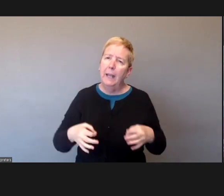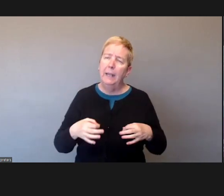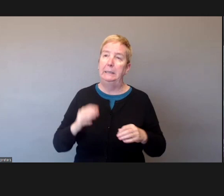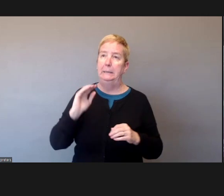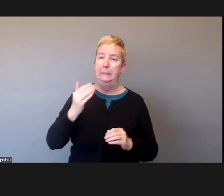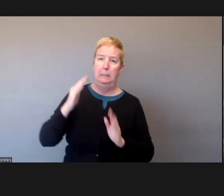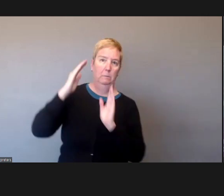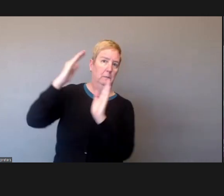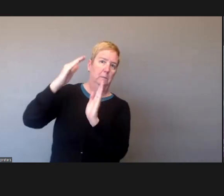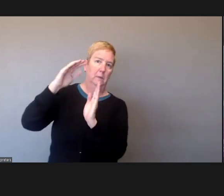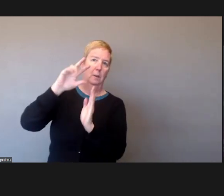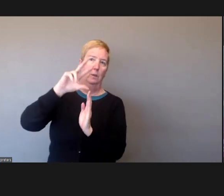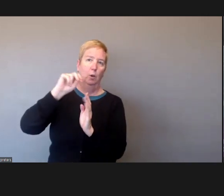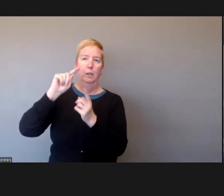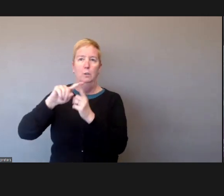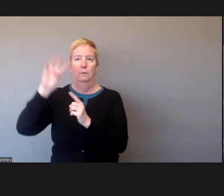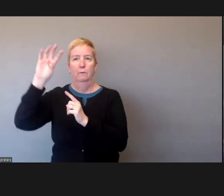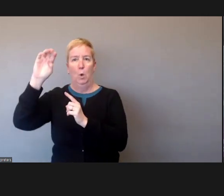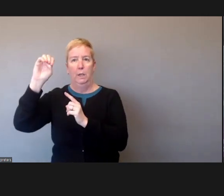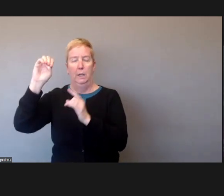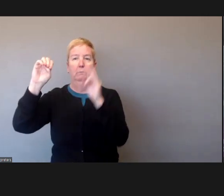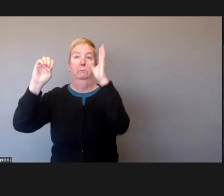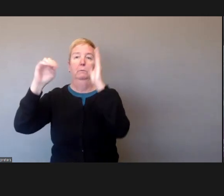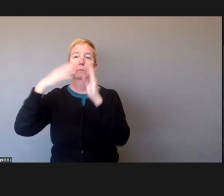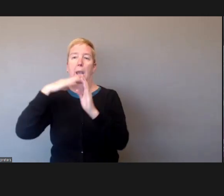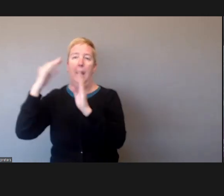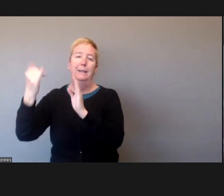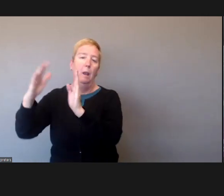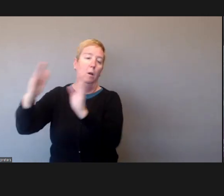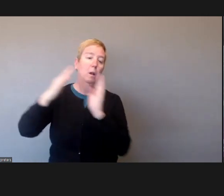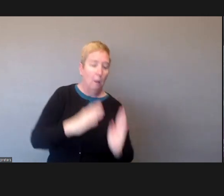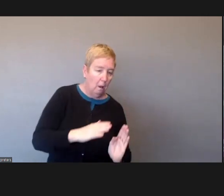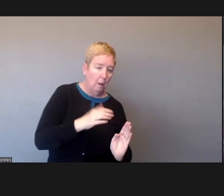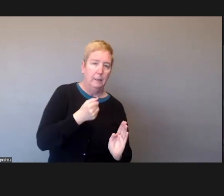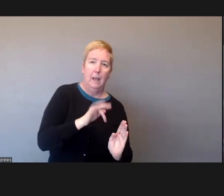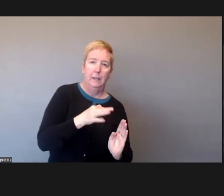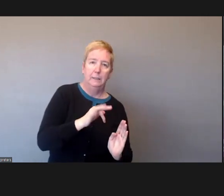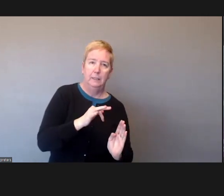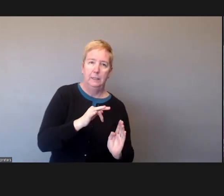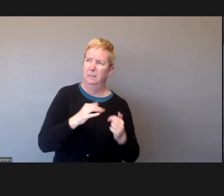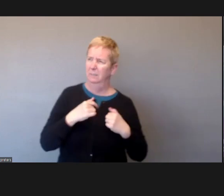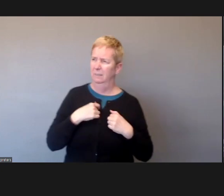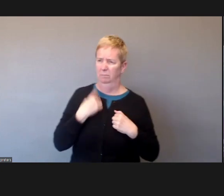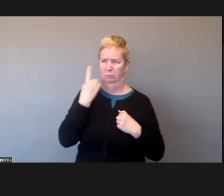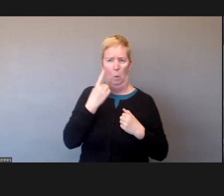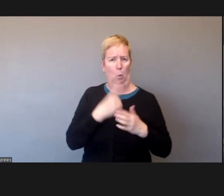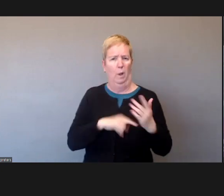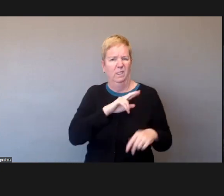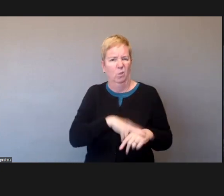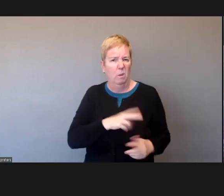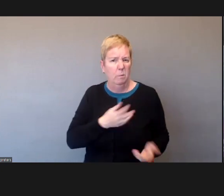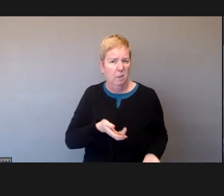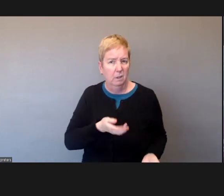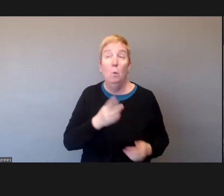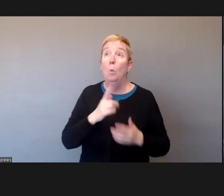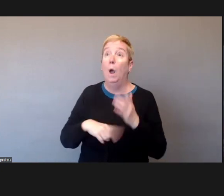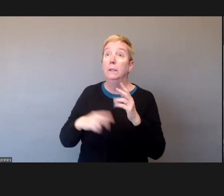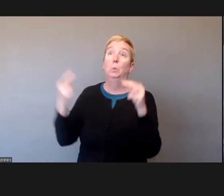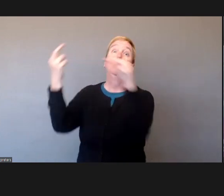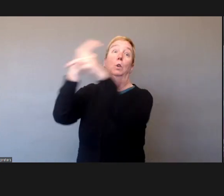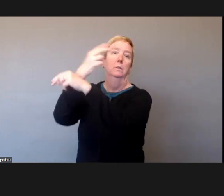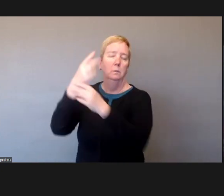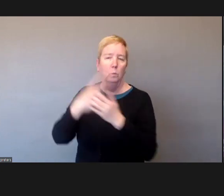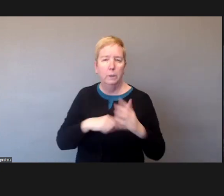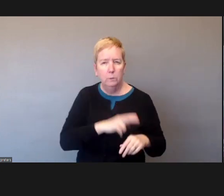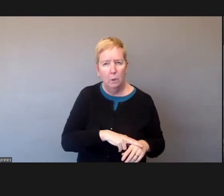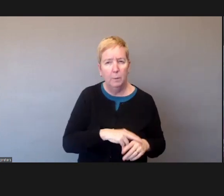in crisis. Now we're down to 19. Some questions I have is like, what's normal? What have been some high numbers? And like, does each hospital